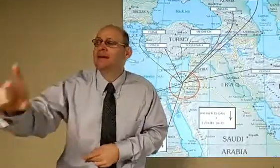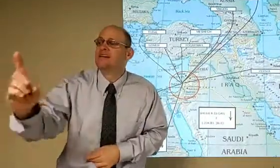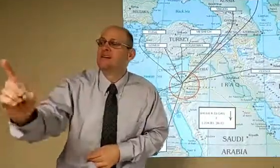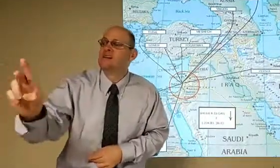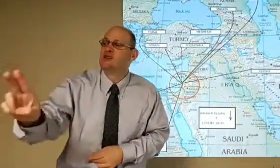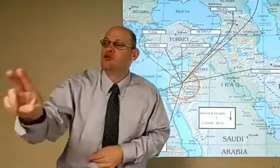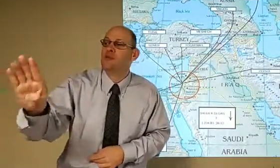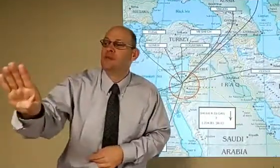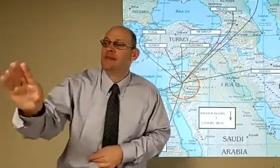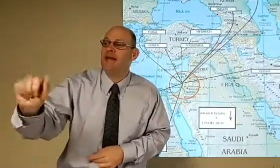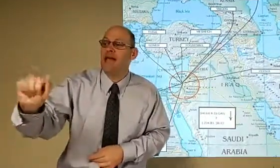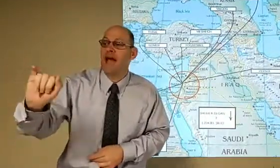DHABI.